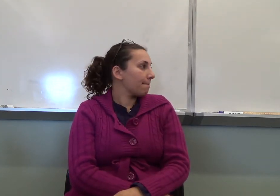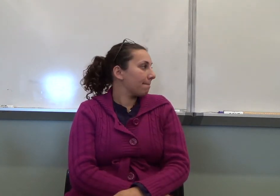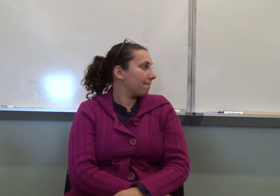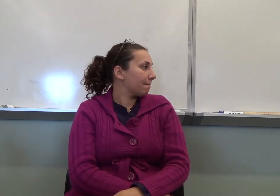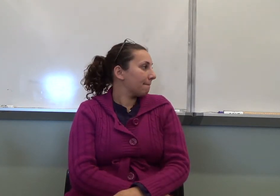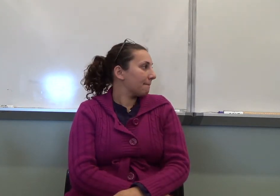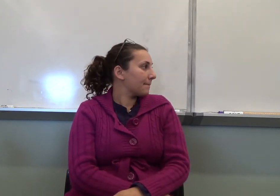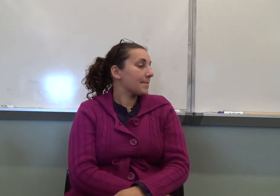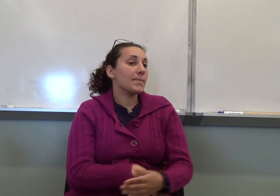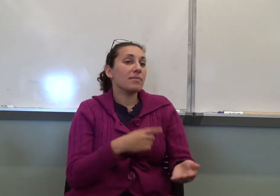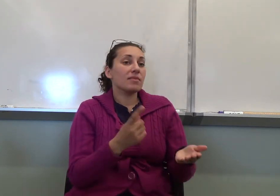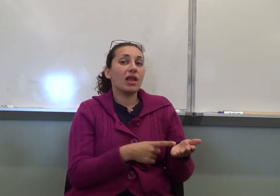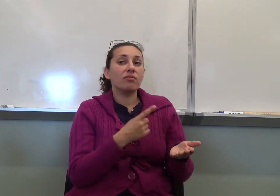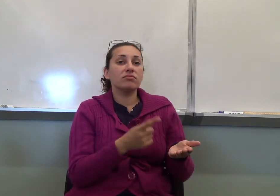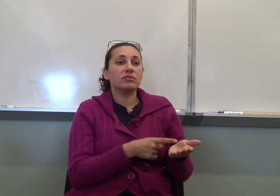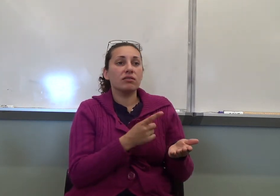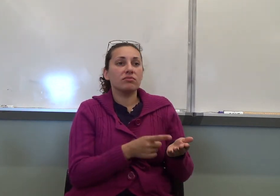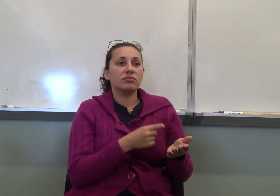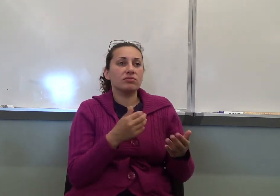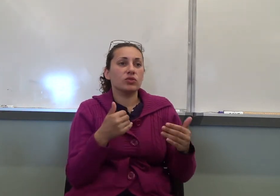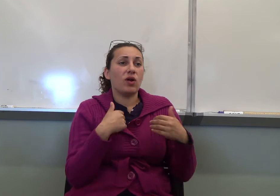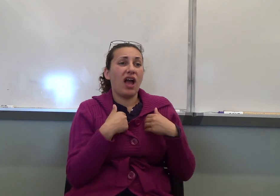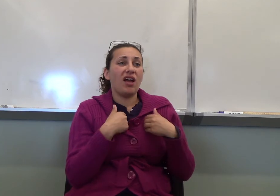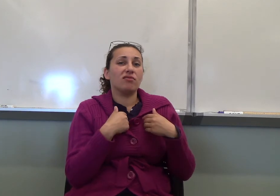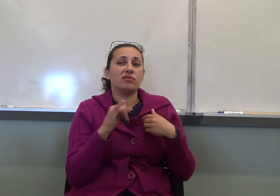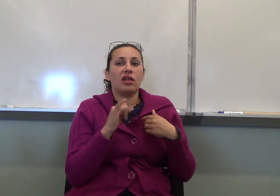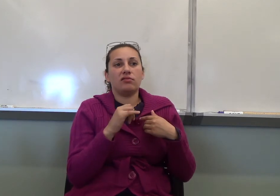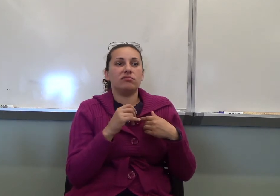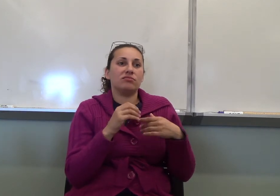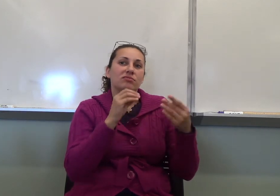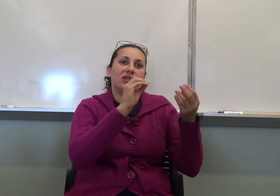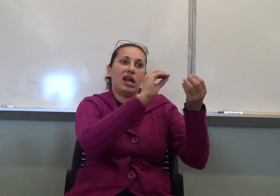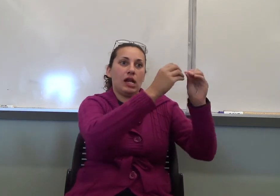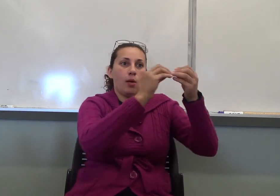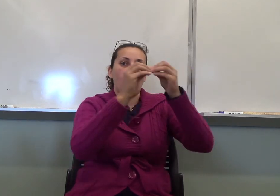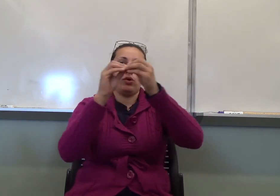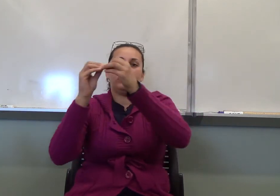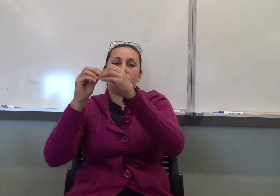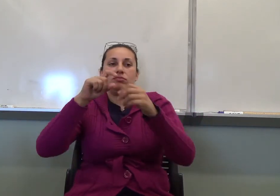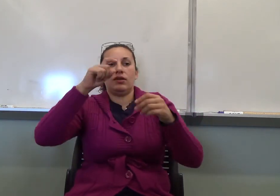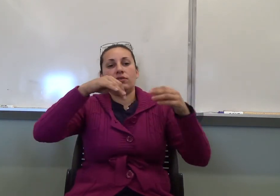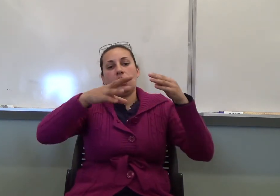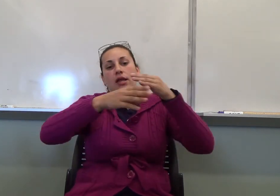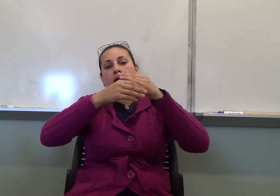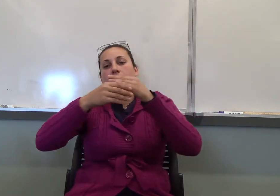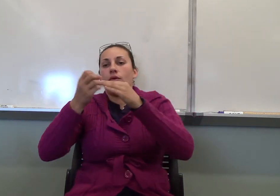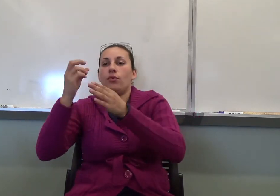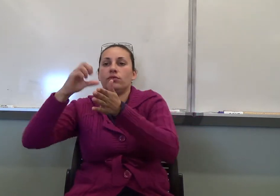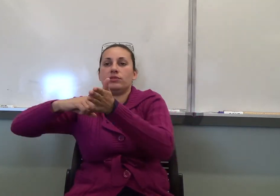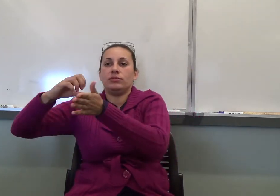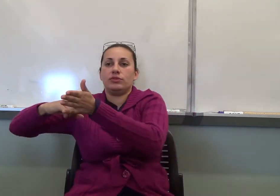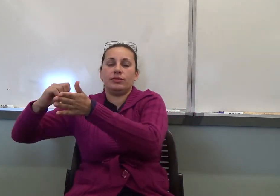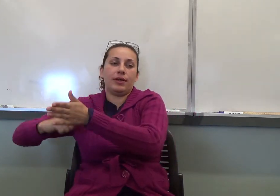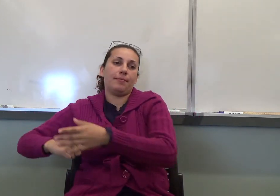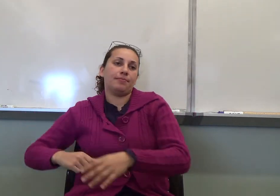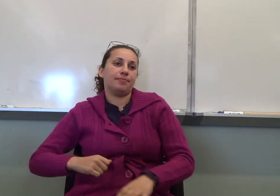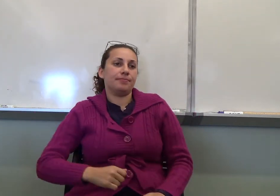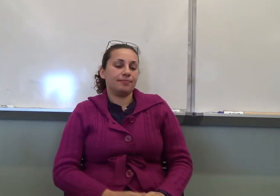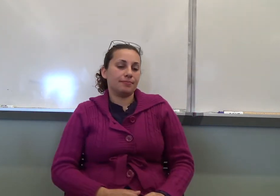Once in a while you have a string of numbers that have to be added or subtracted, so let's see how that would go. Minus 4, subtract